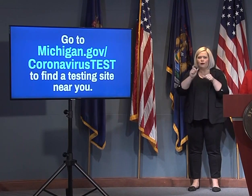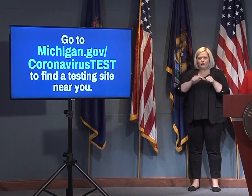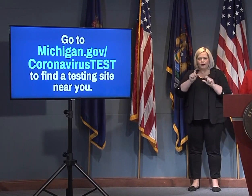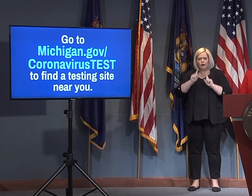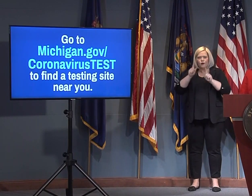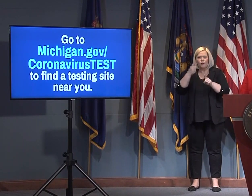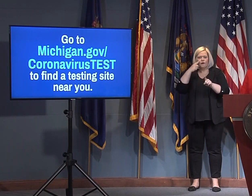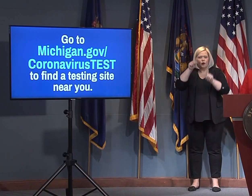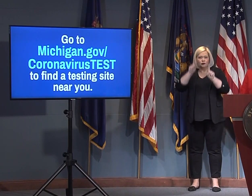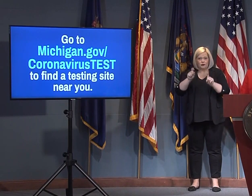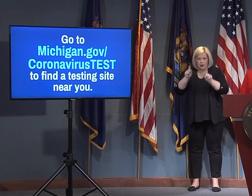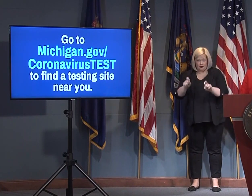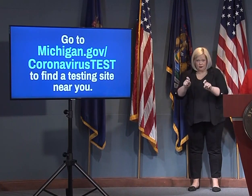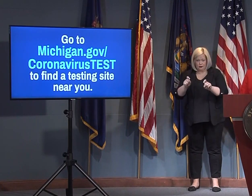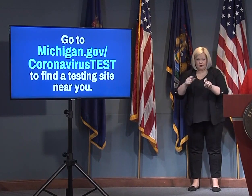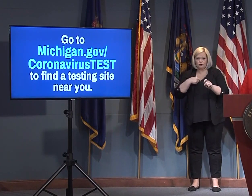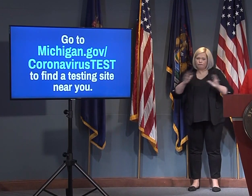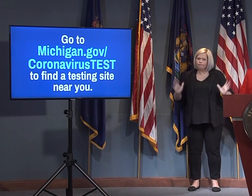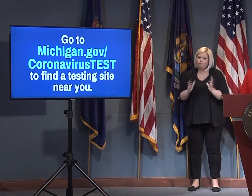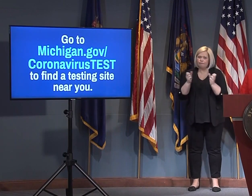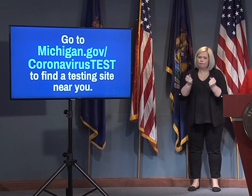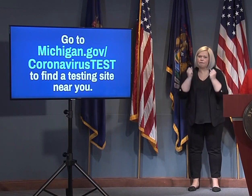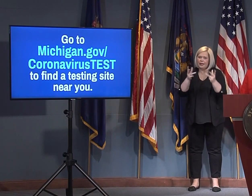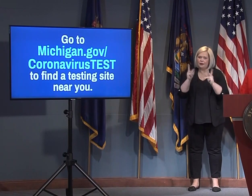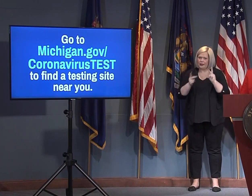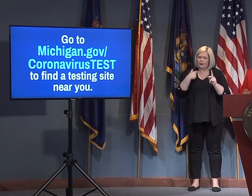tested. While we had to